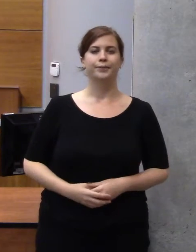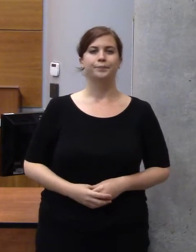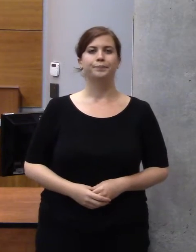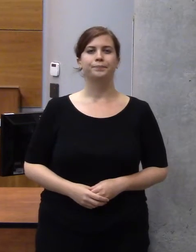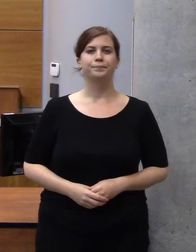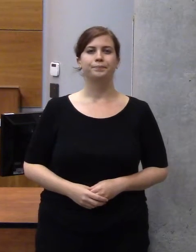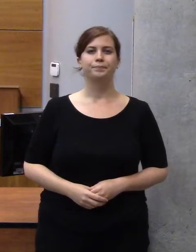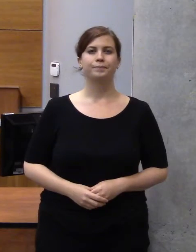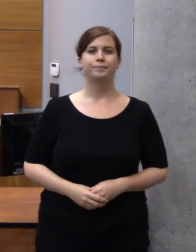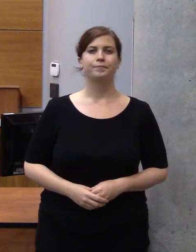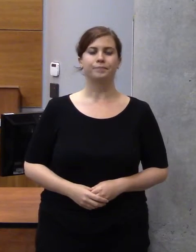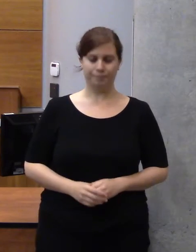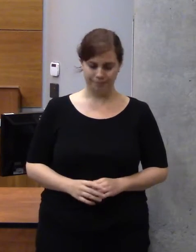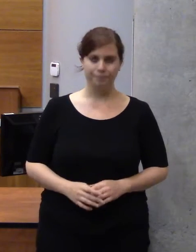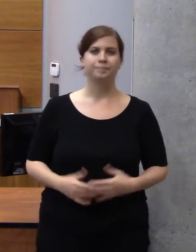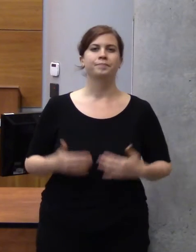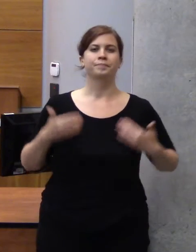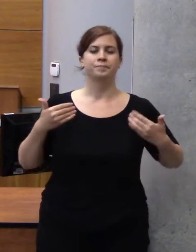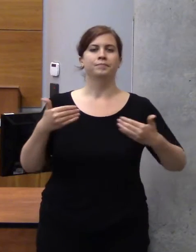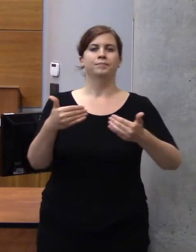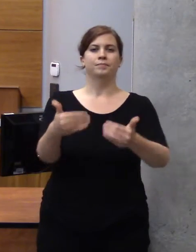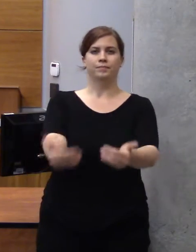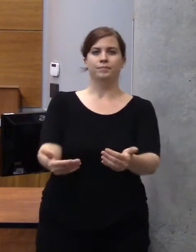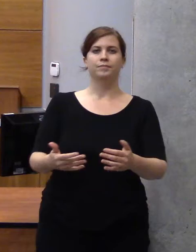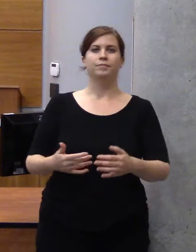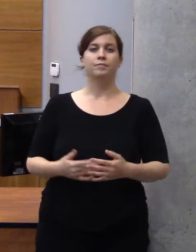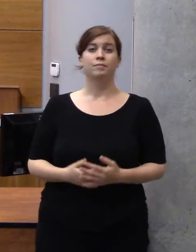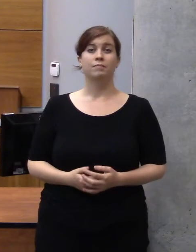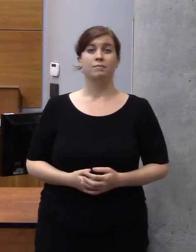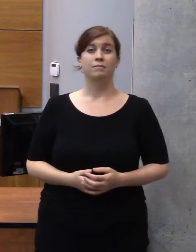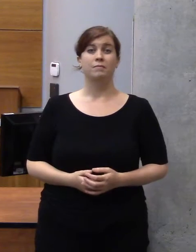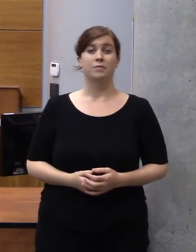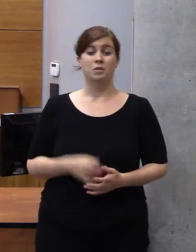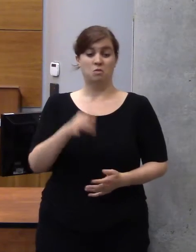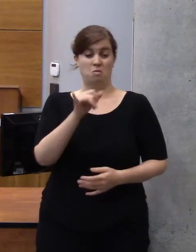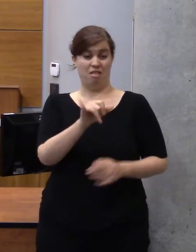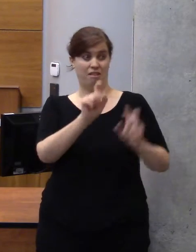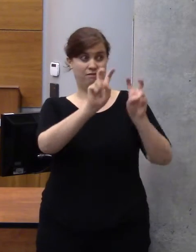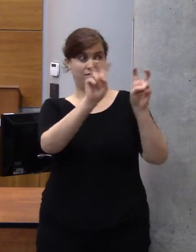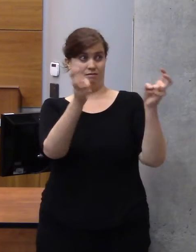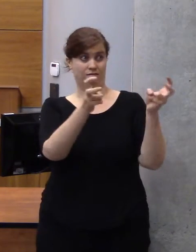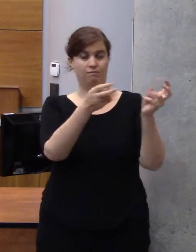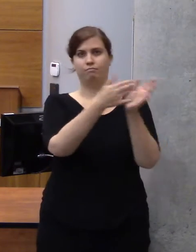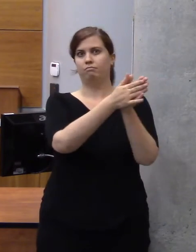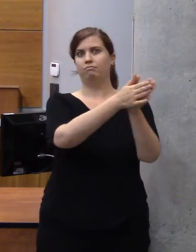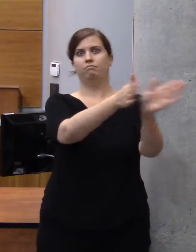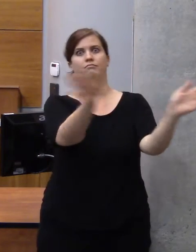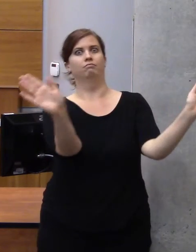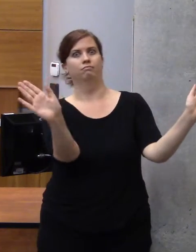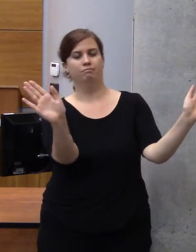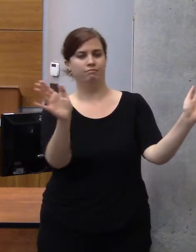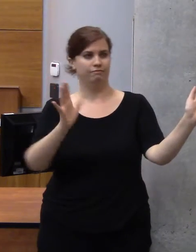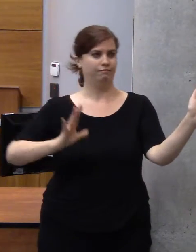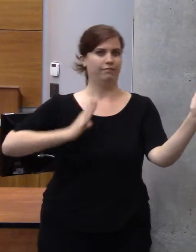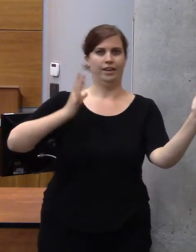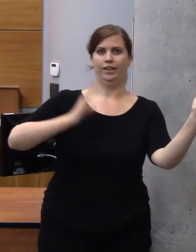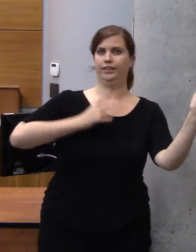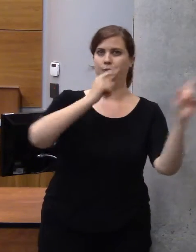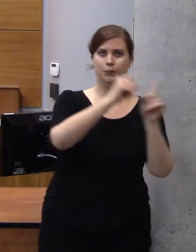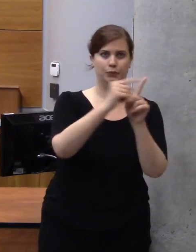So for us, the mandate was really broad and filled with lots of fancy terms. It sounds very exciting. For you all as social workers, it's really important